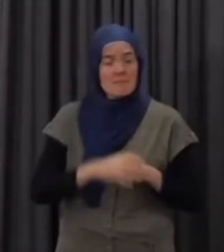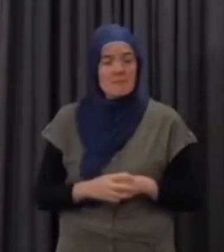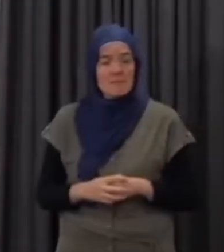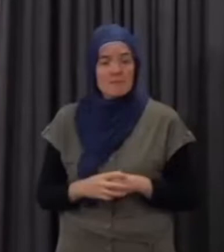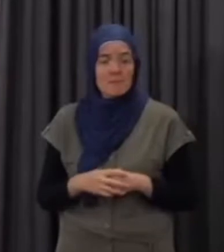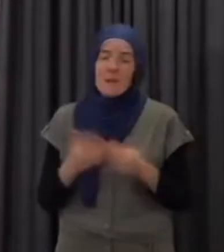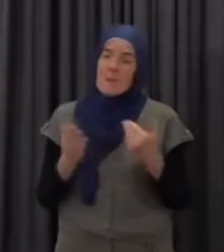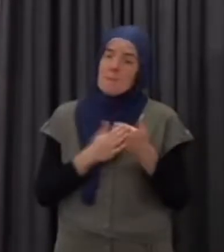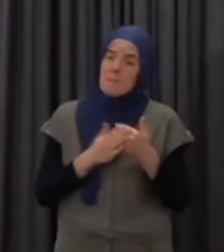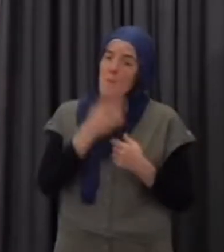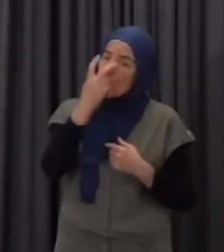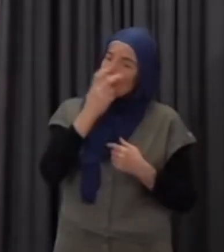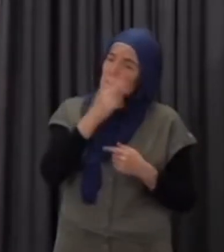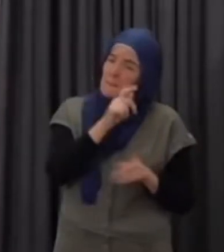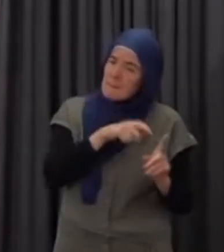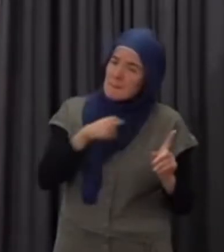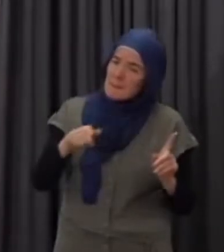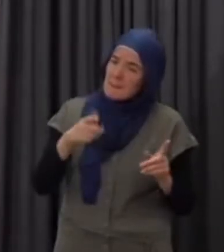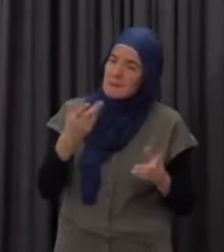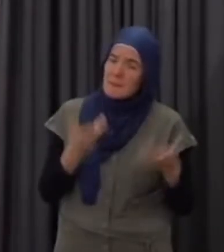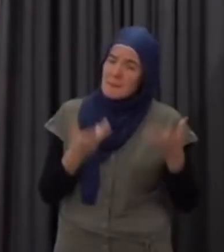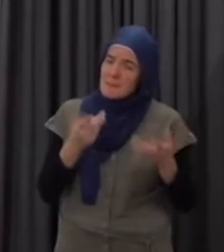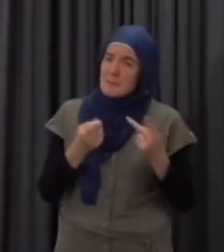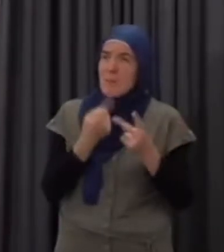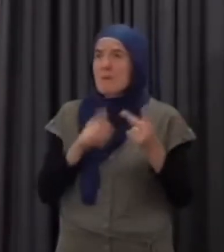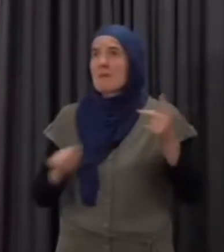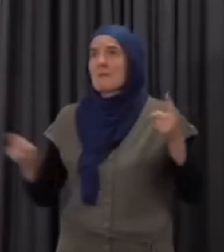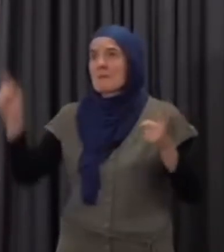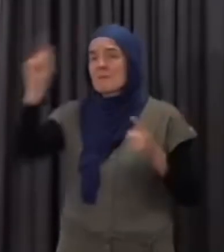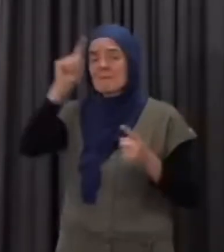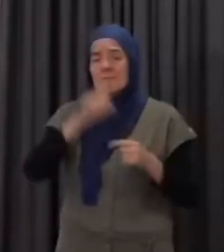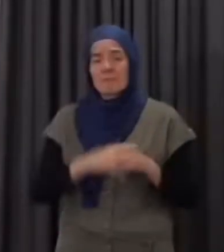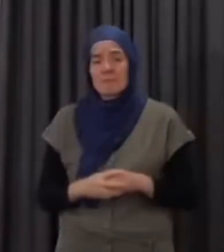for example, that we need to do. But I do think it's possible,